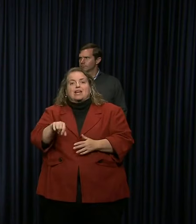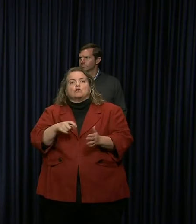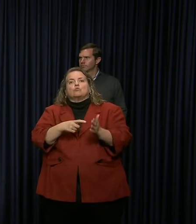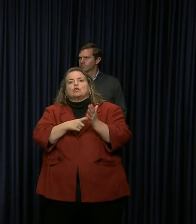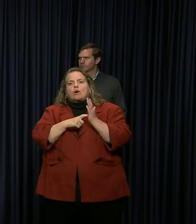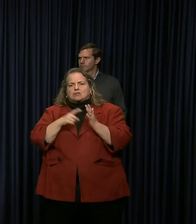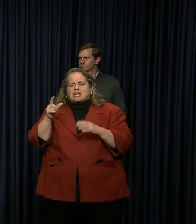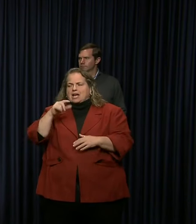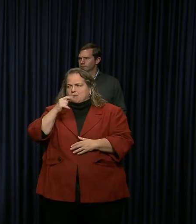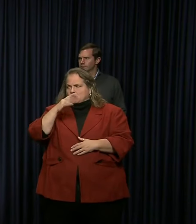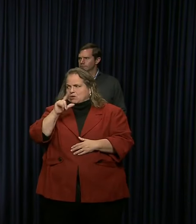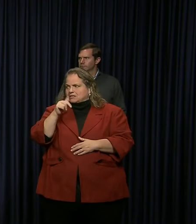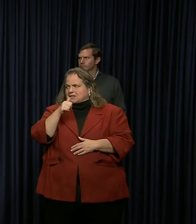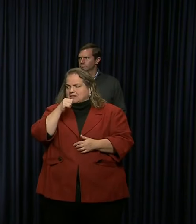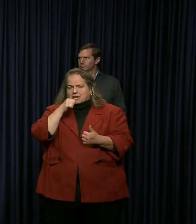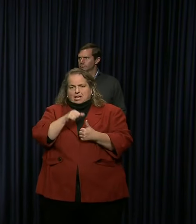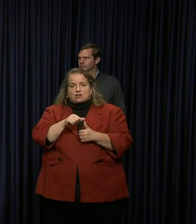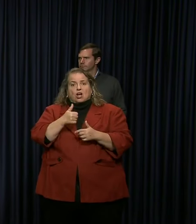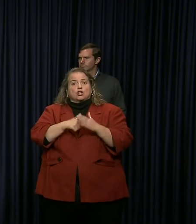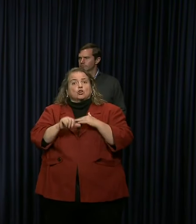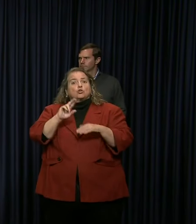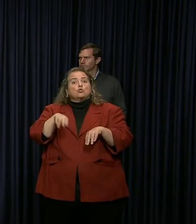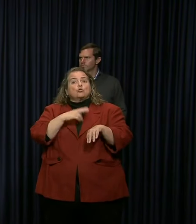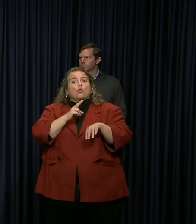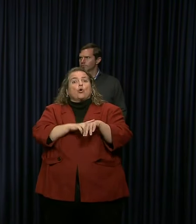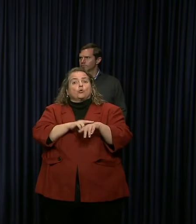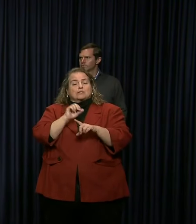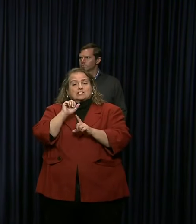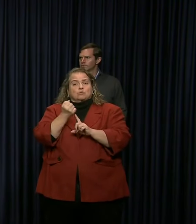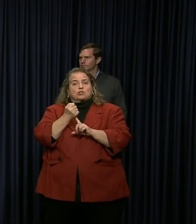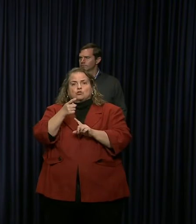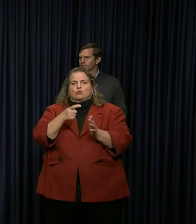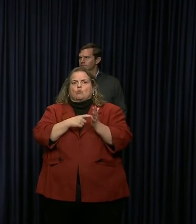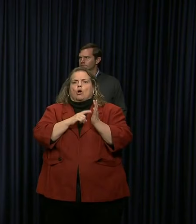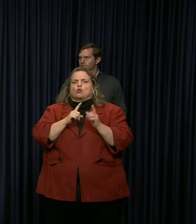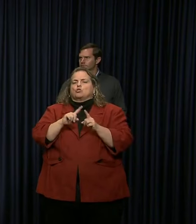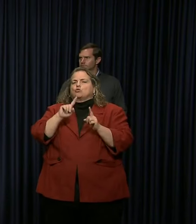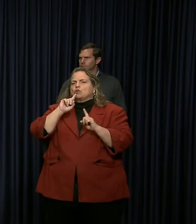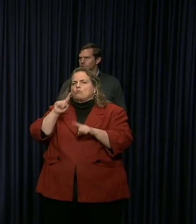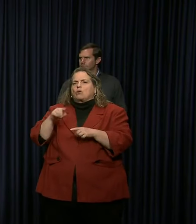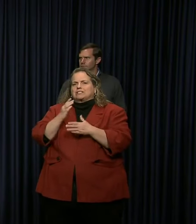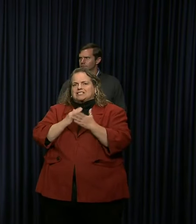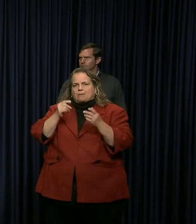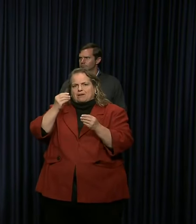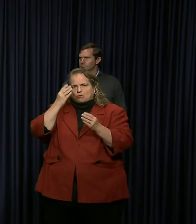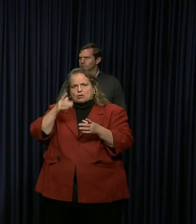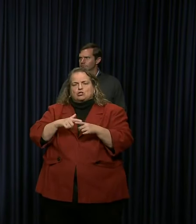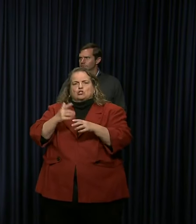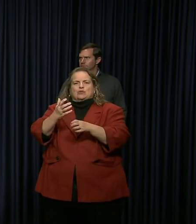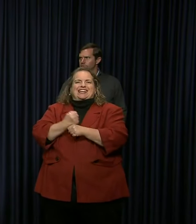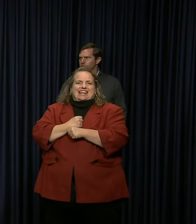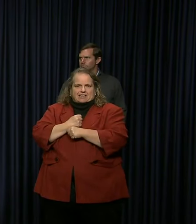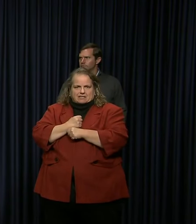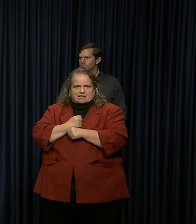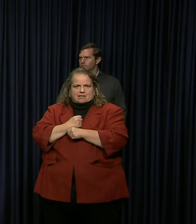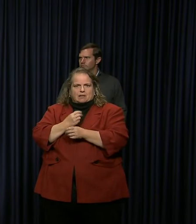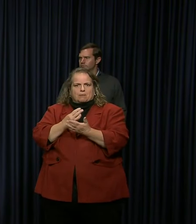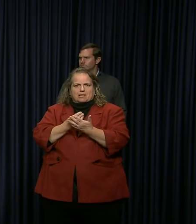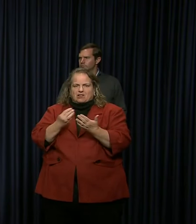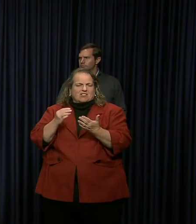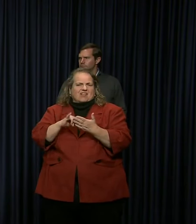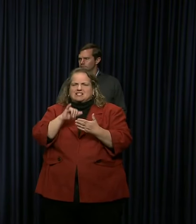is an April 10th letter. Now, under normal circumstances in emergency, you're required to report certain information in order to get materials. So that's not unusual. So